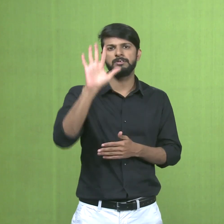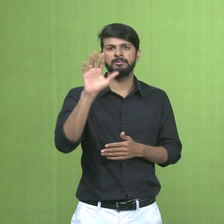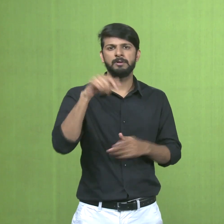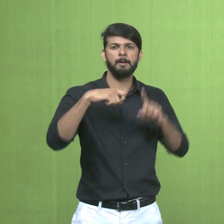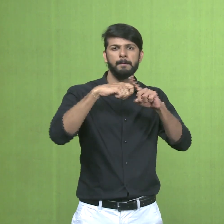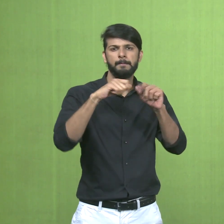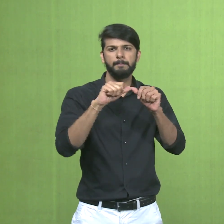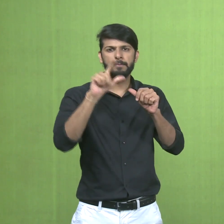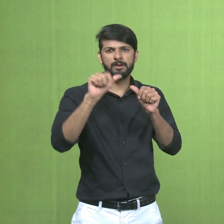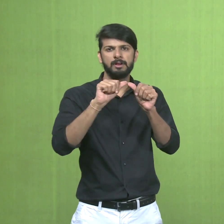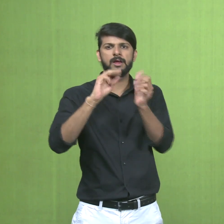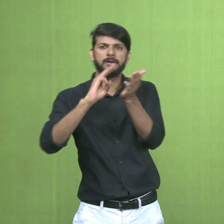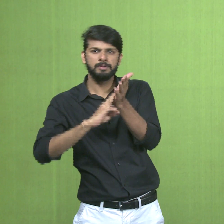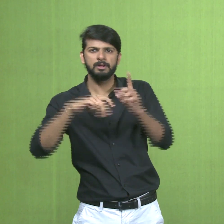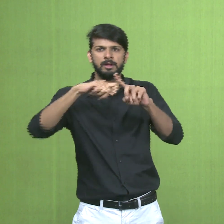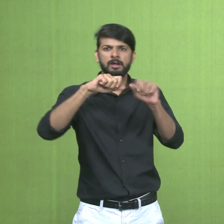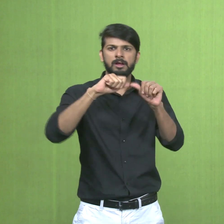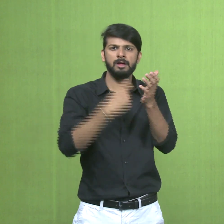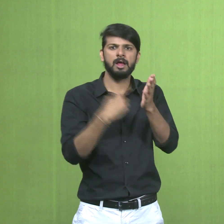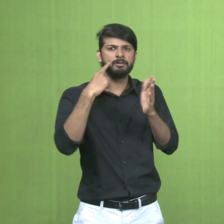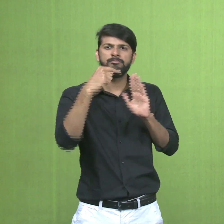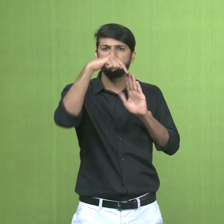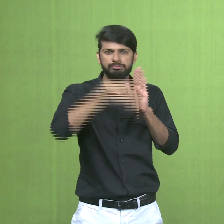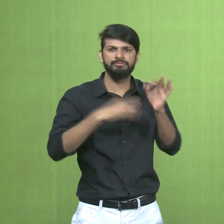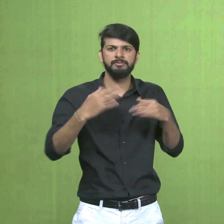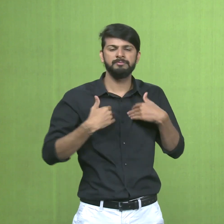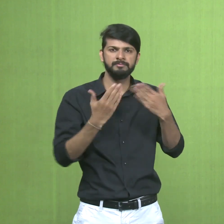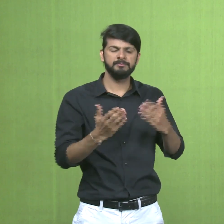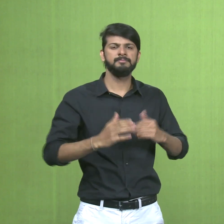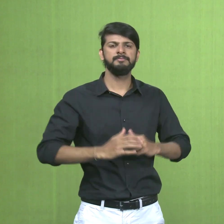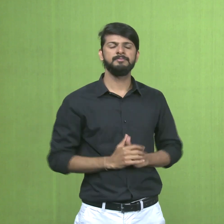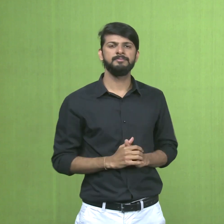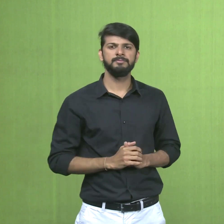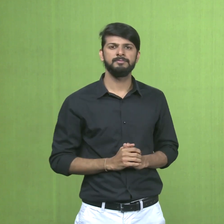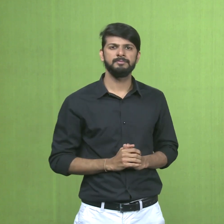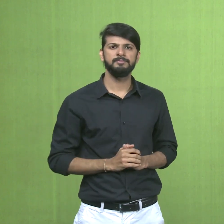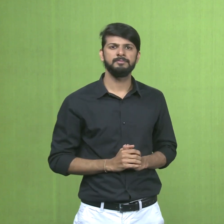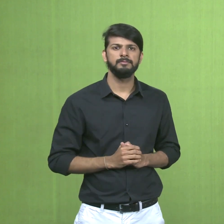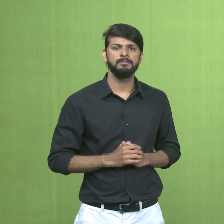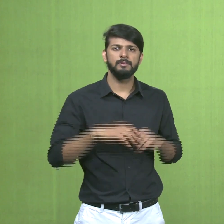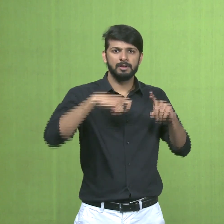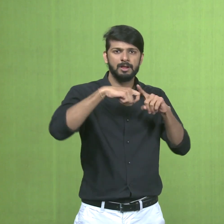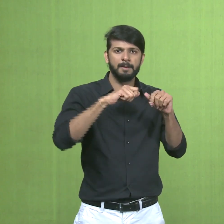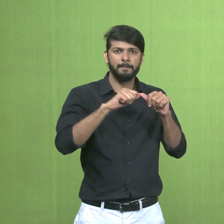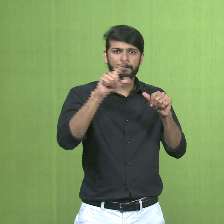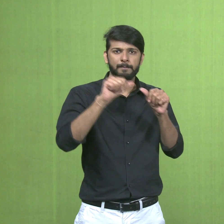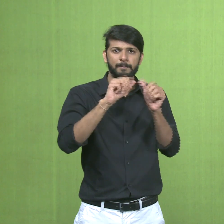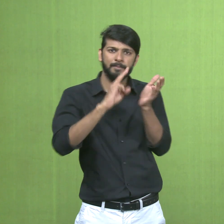Now we will look at the fifth kind of artwork called kalamkari. Basic information